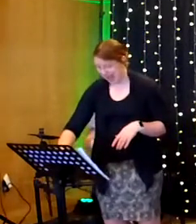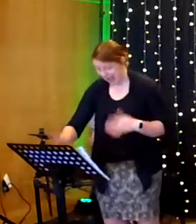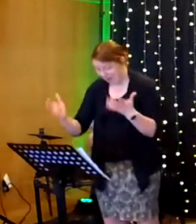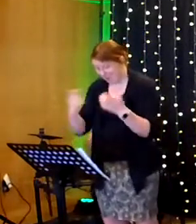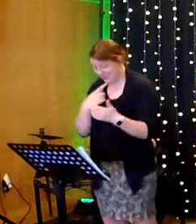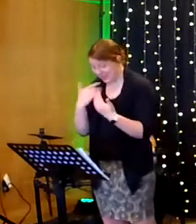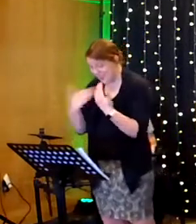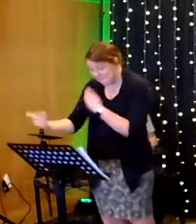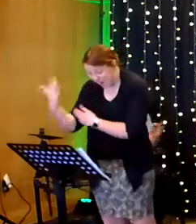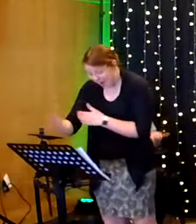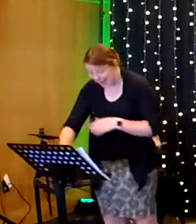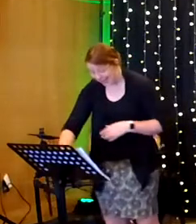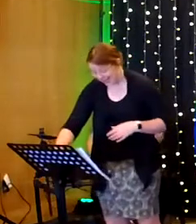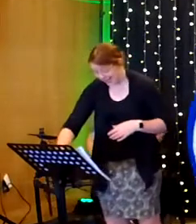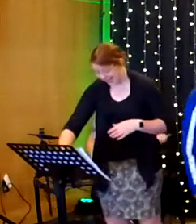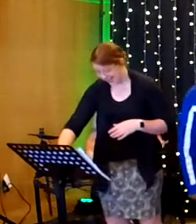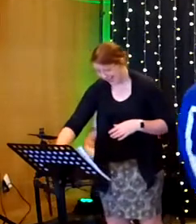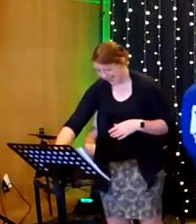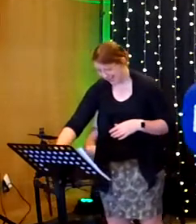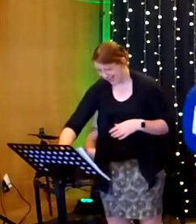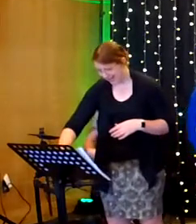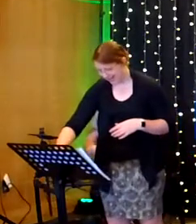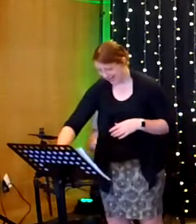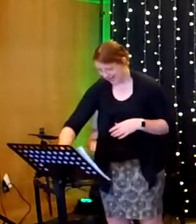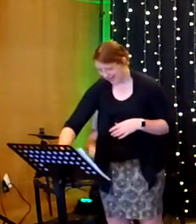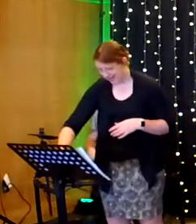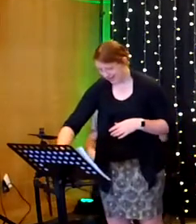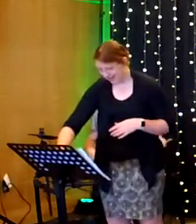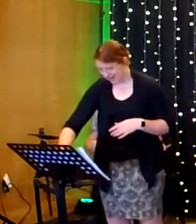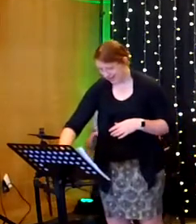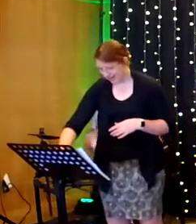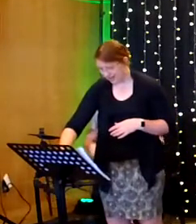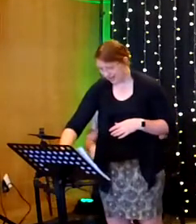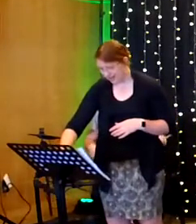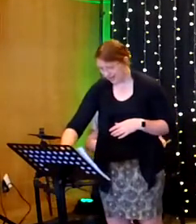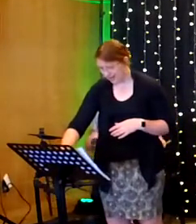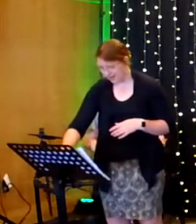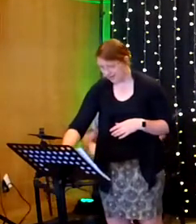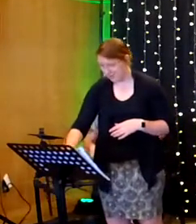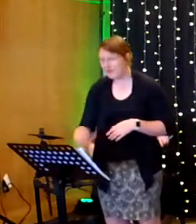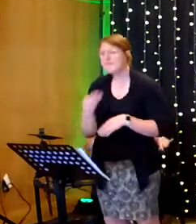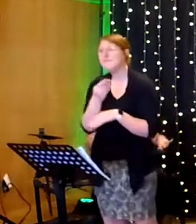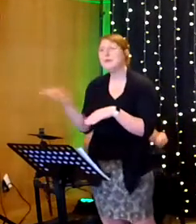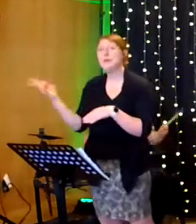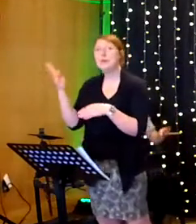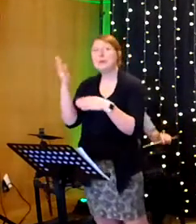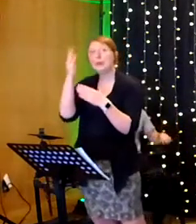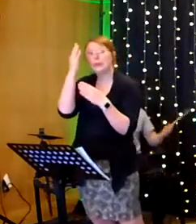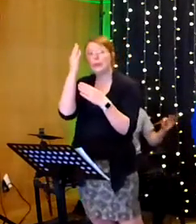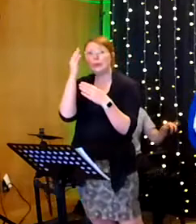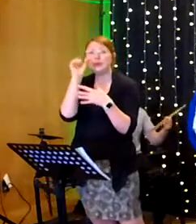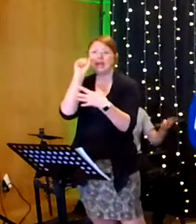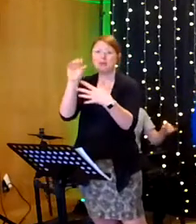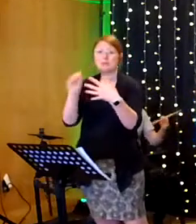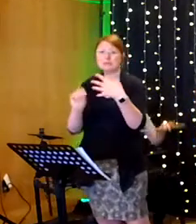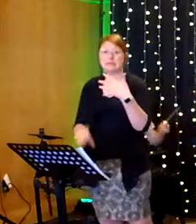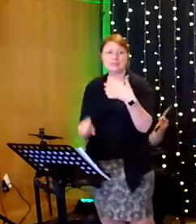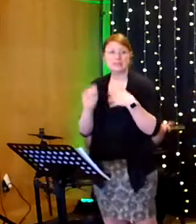morning. And welcome. We have a couple announcements. We have, let me take this down so you can see my